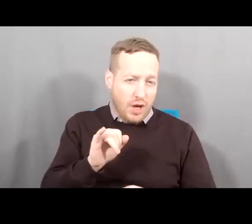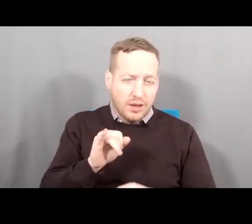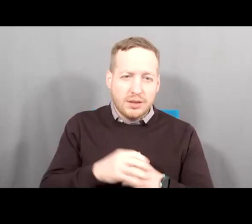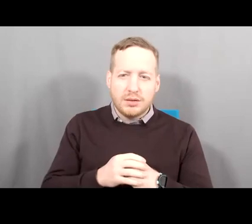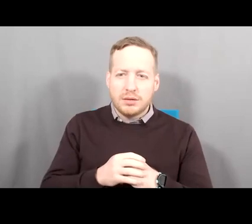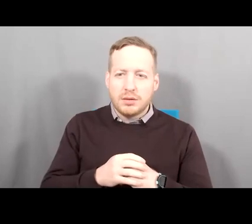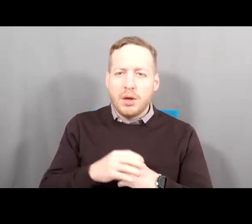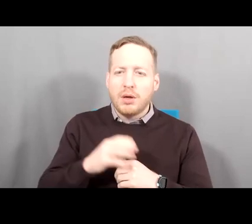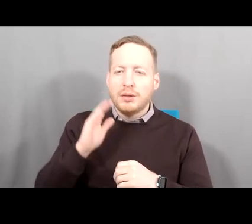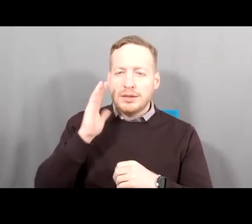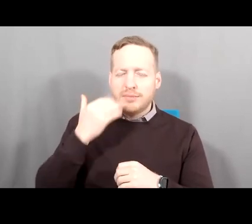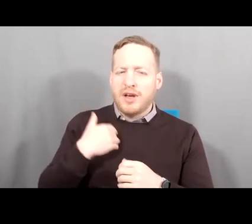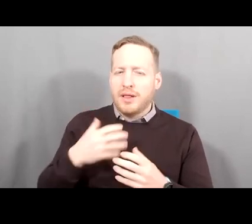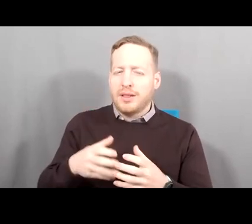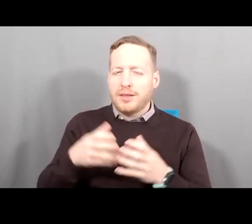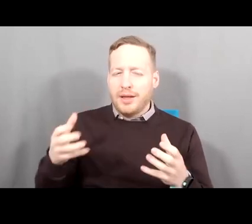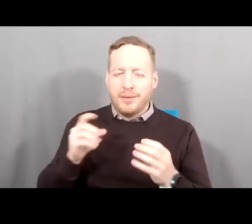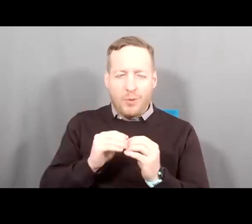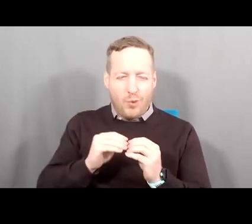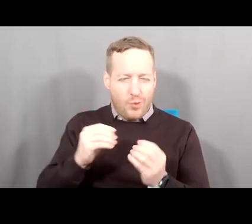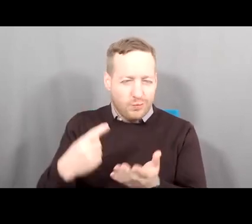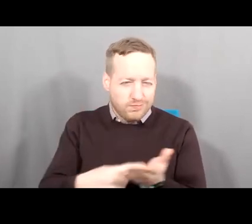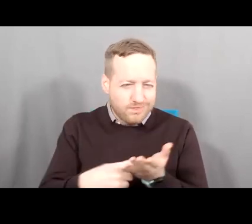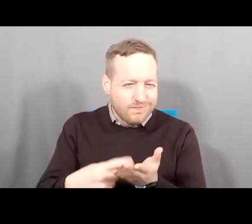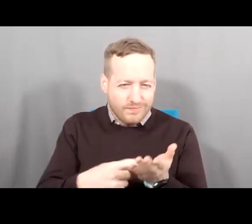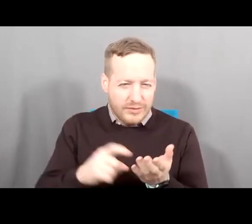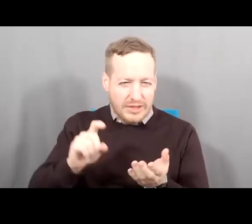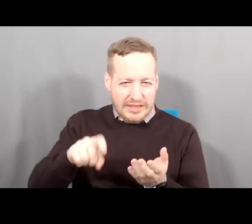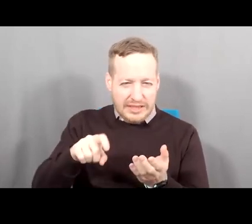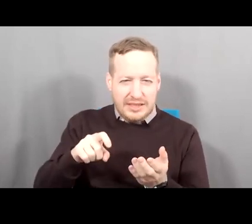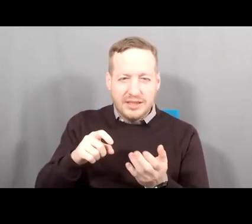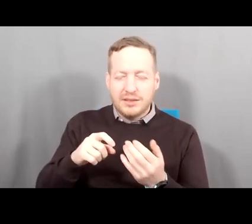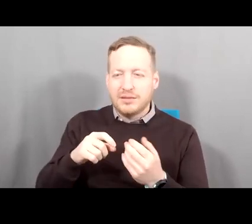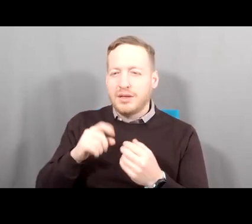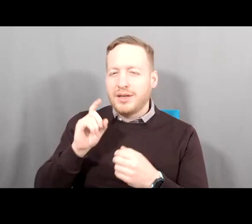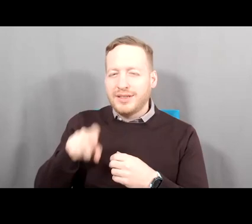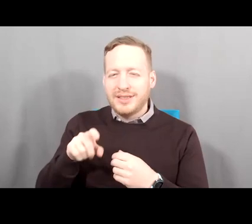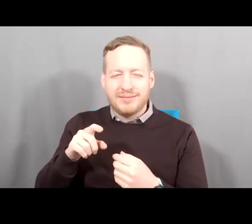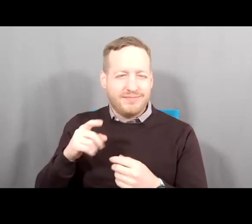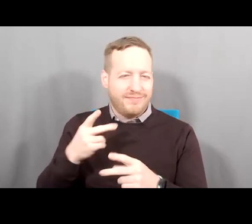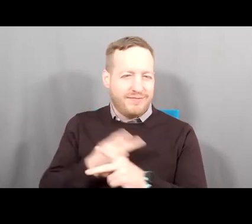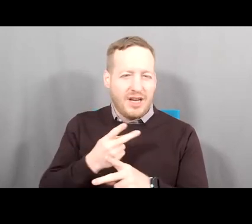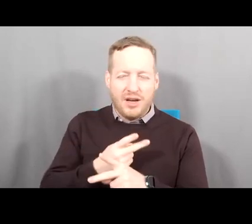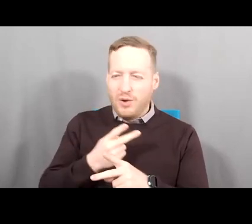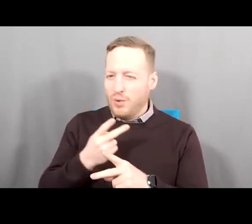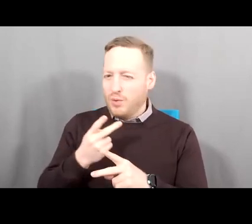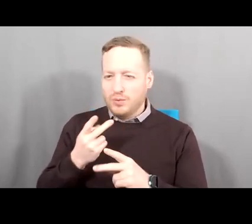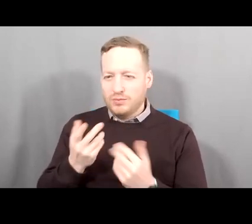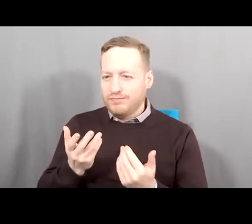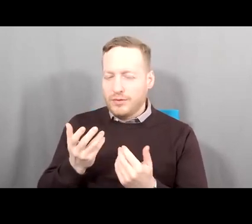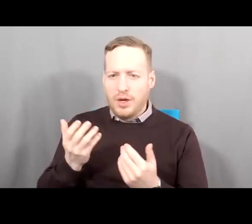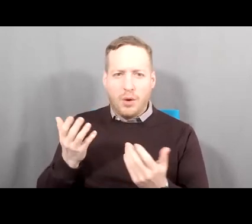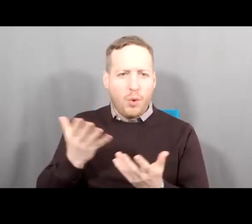establish something similar to that here in Rhode Island. There's more discussion that needs to happen.